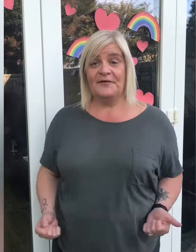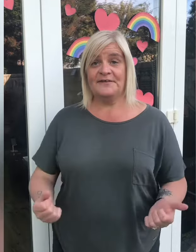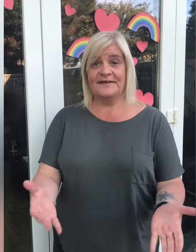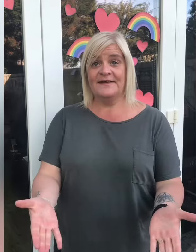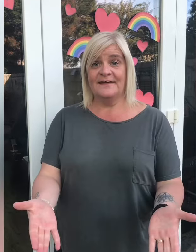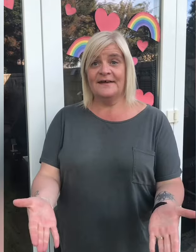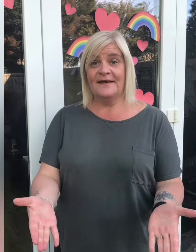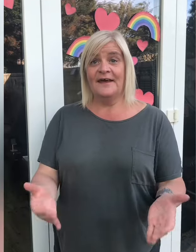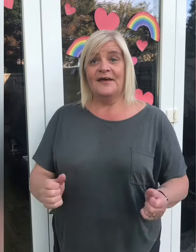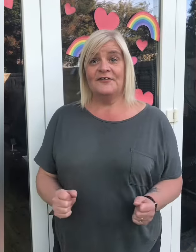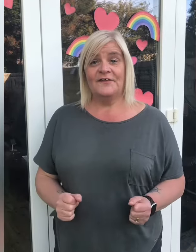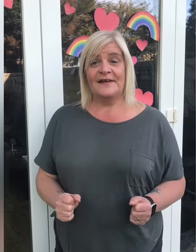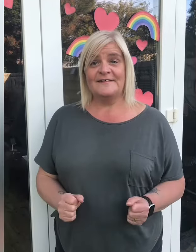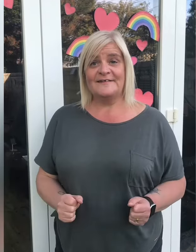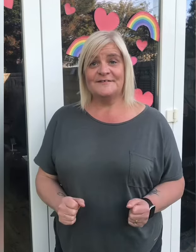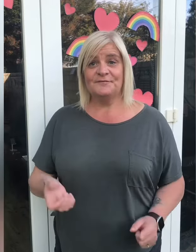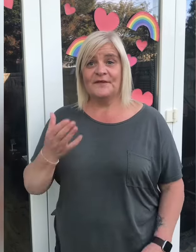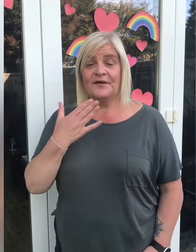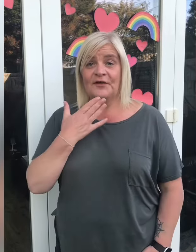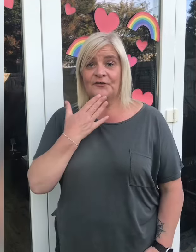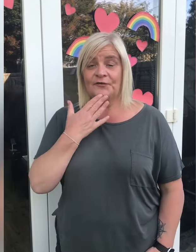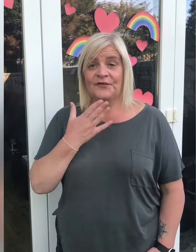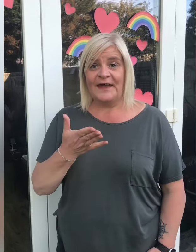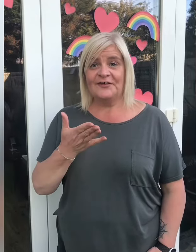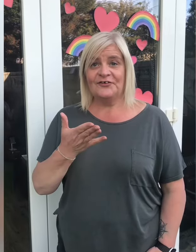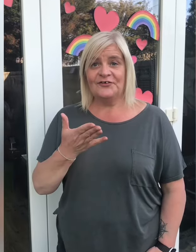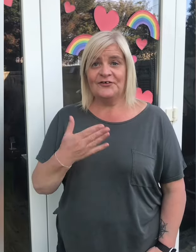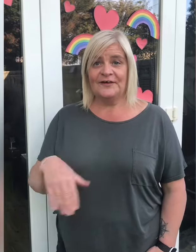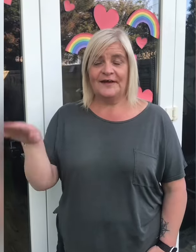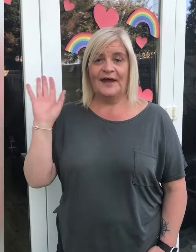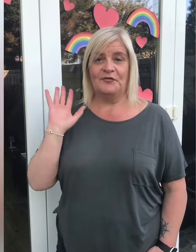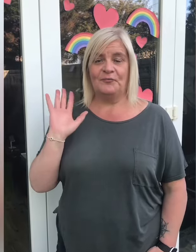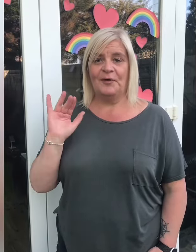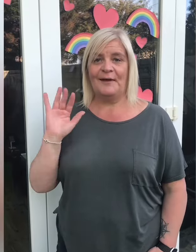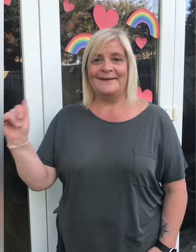birthday to the ladies. So thank you and bye